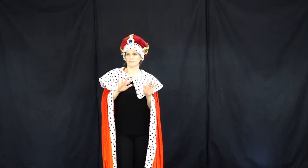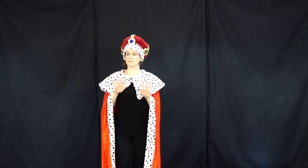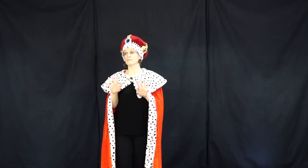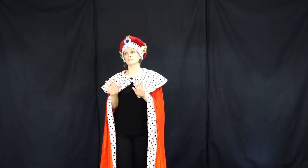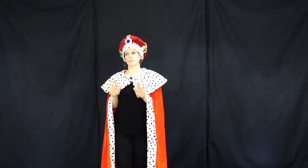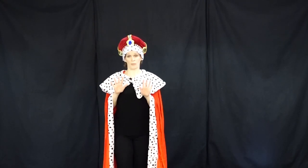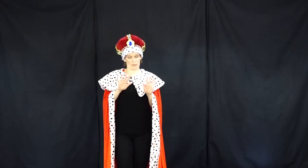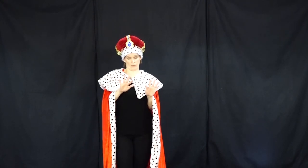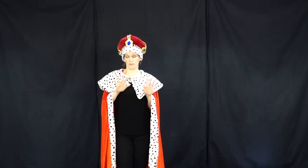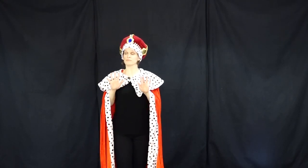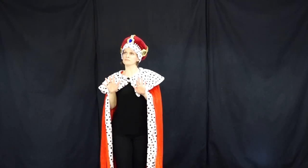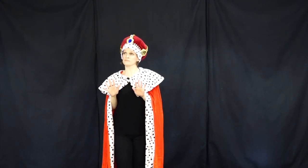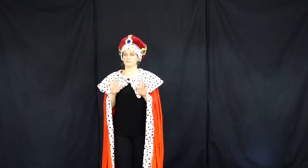da da da.